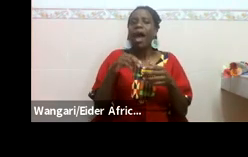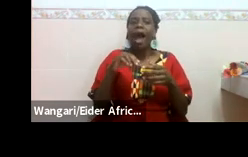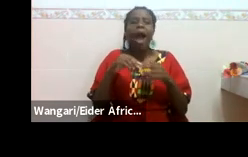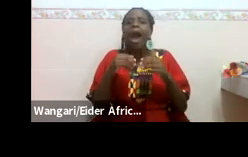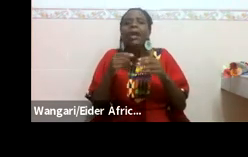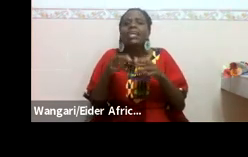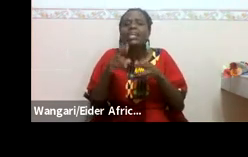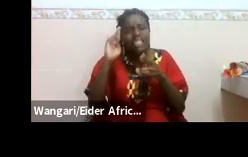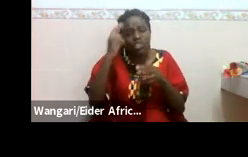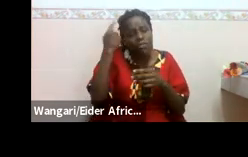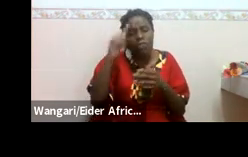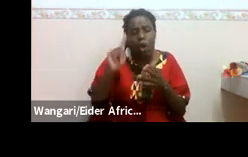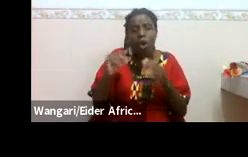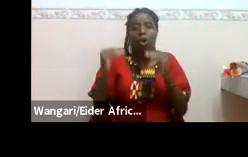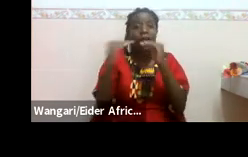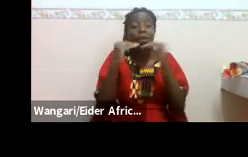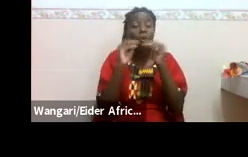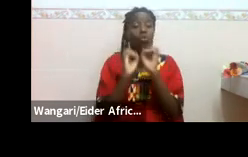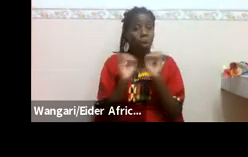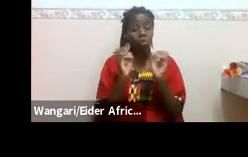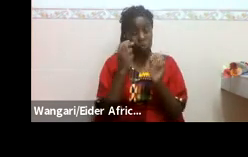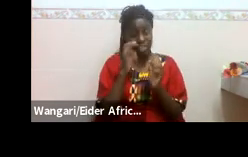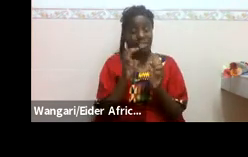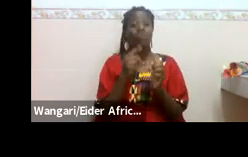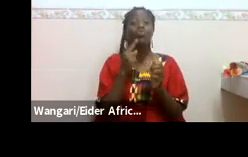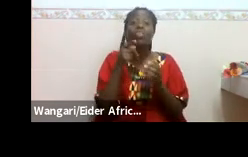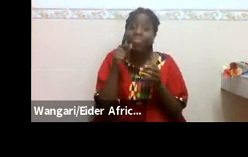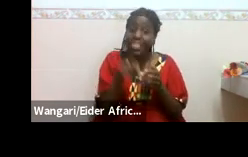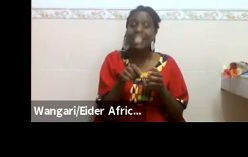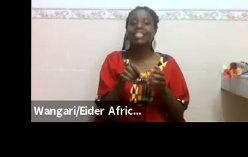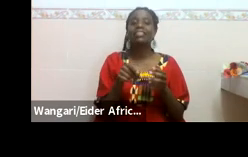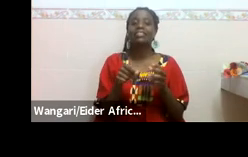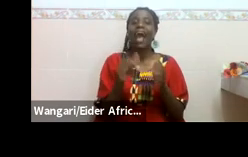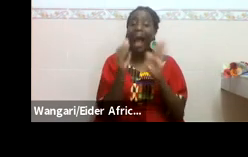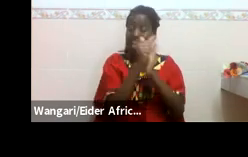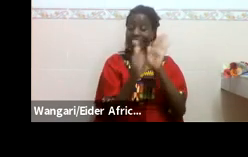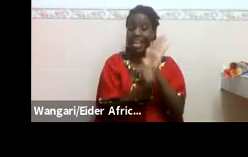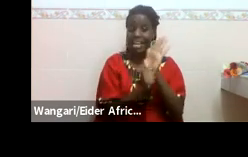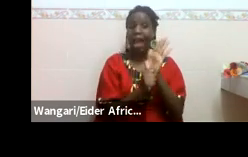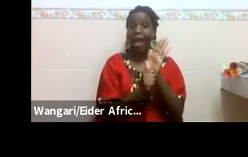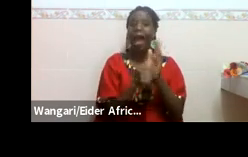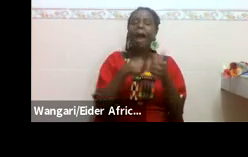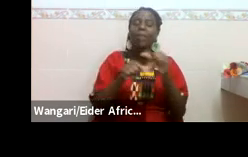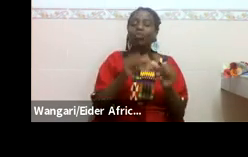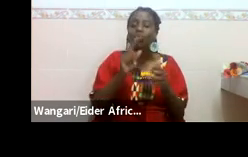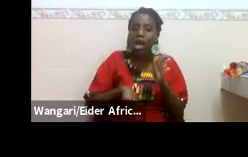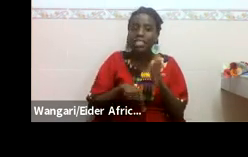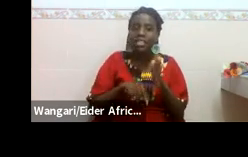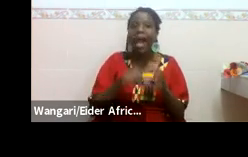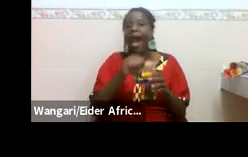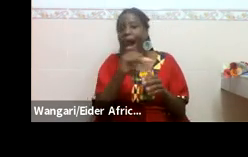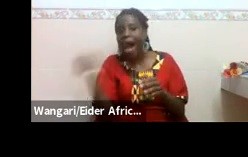also part of this agenda of othering, so that then the problem is with Africans and it's not with the systems that